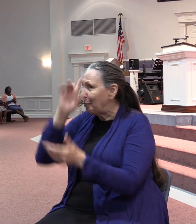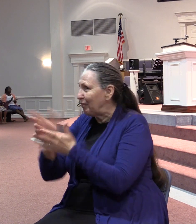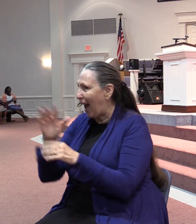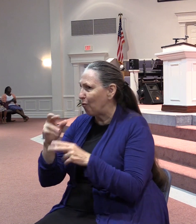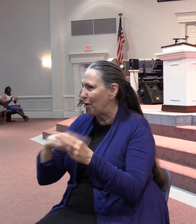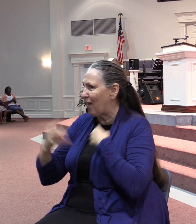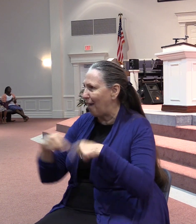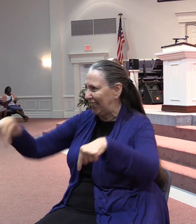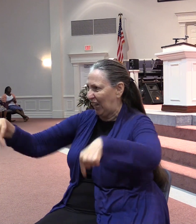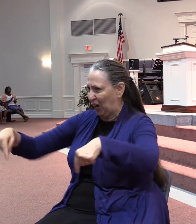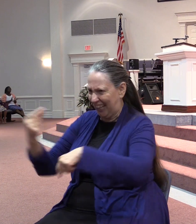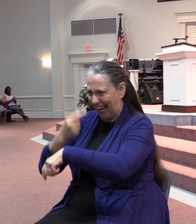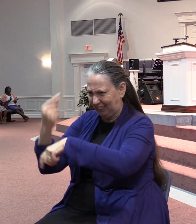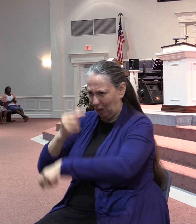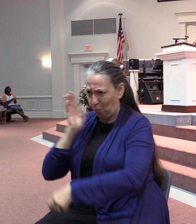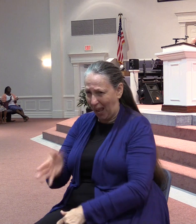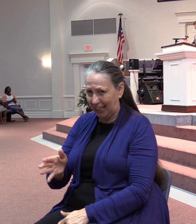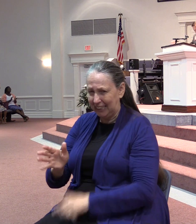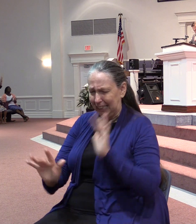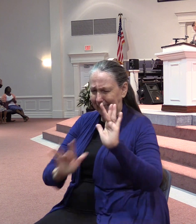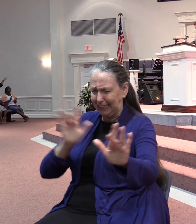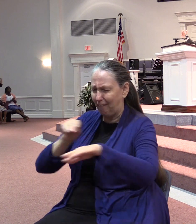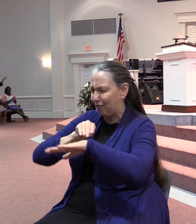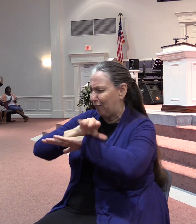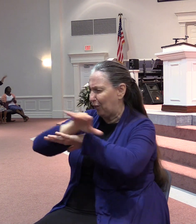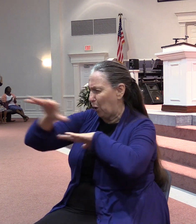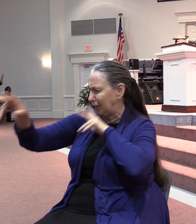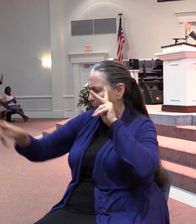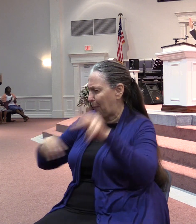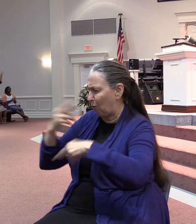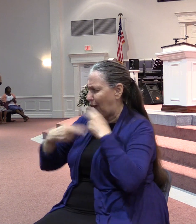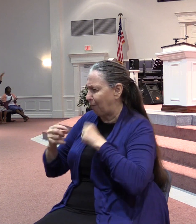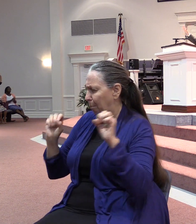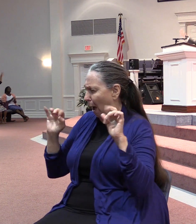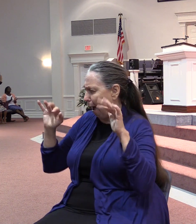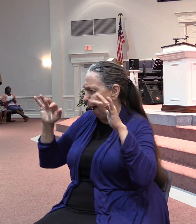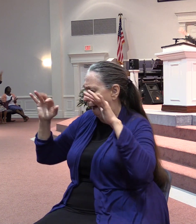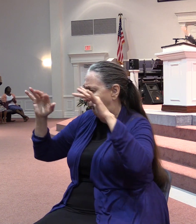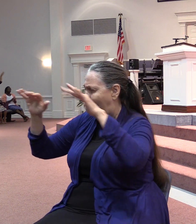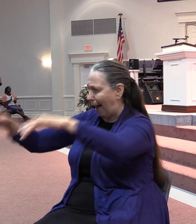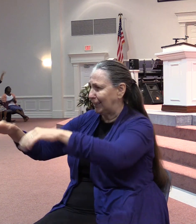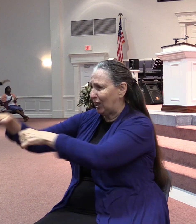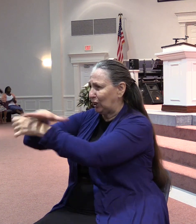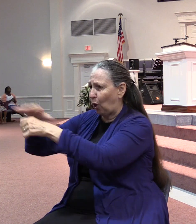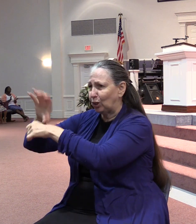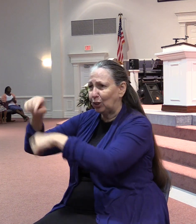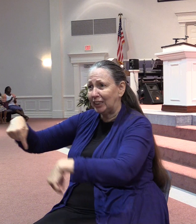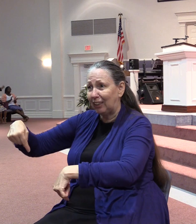same measure. God wants to give that same intensity of revival to the local